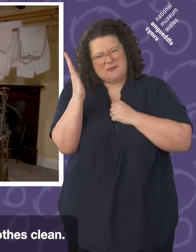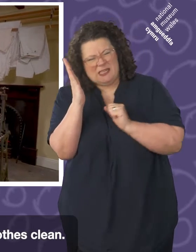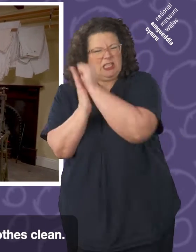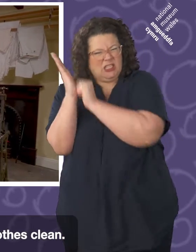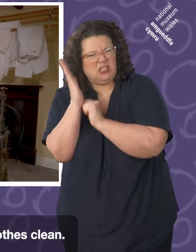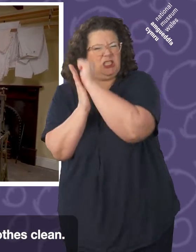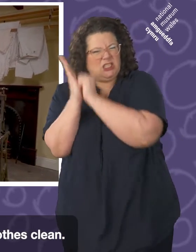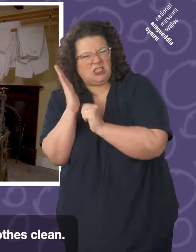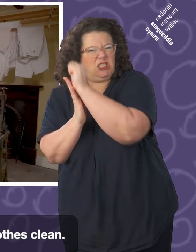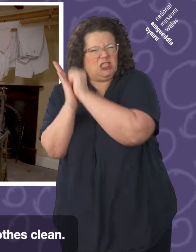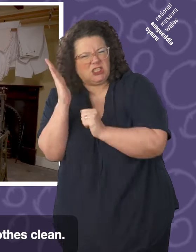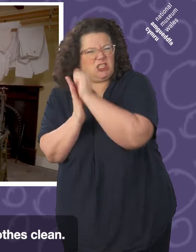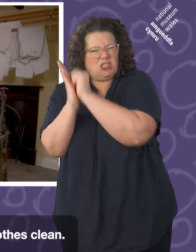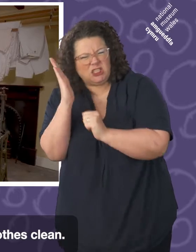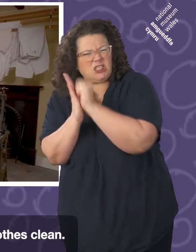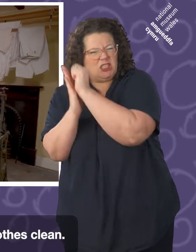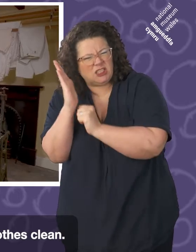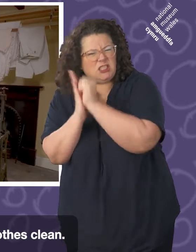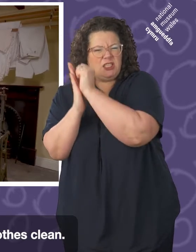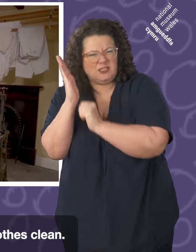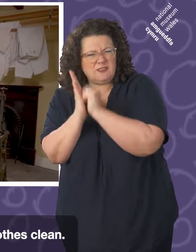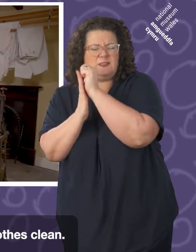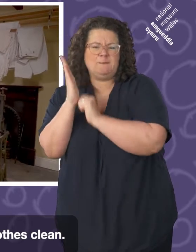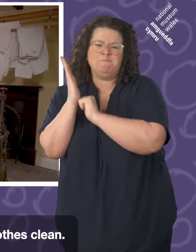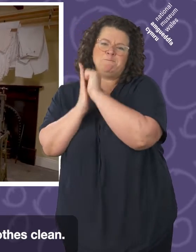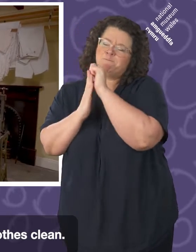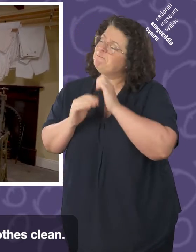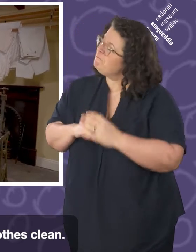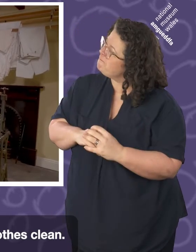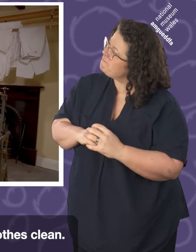I scrub the cloths clean.